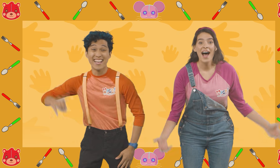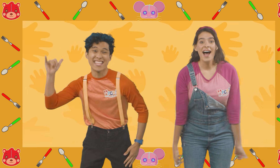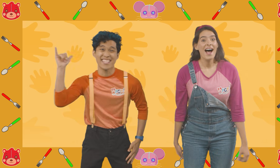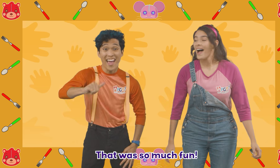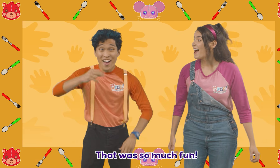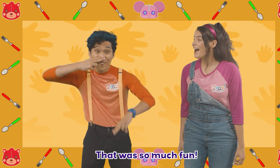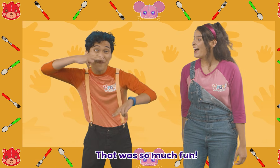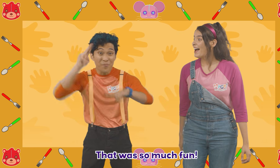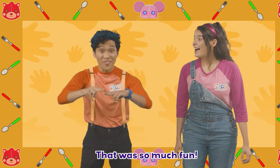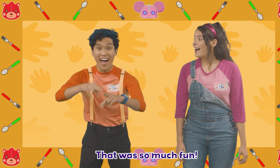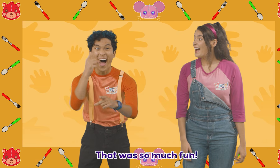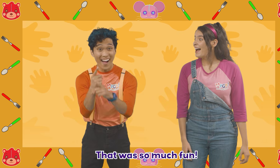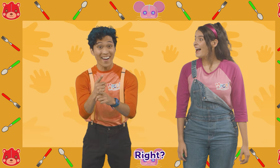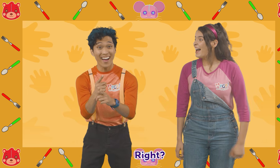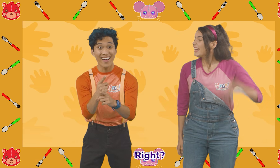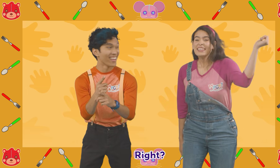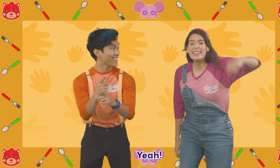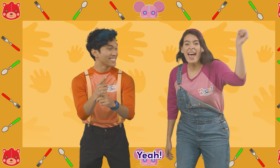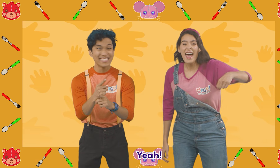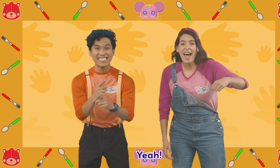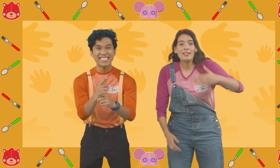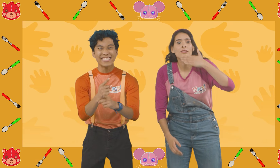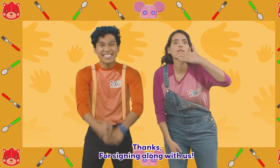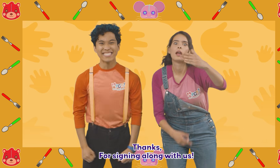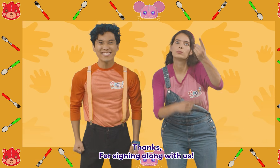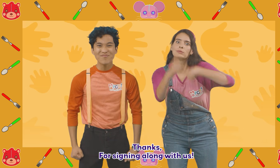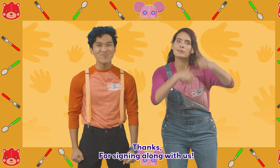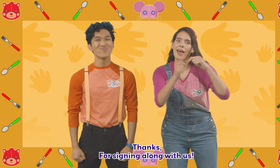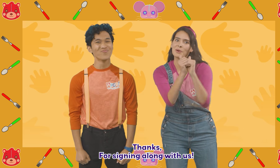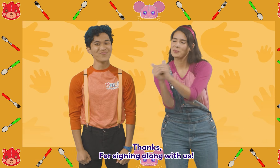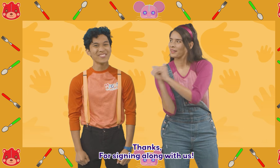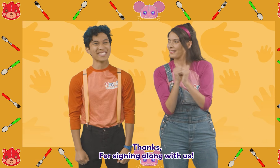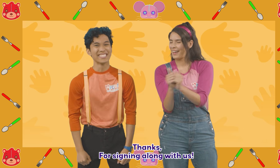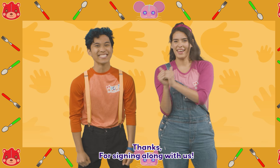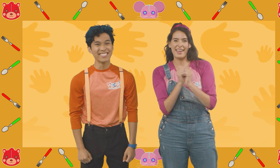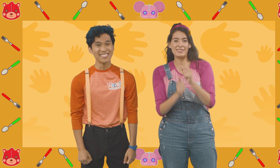Oh, that was so much fun, right? Yeah! Thanks for signing along with us.